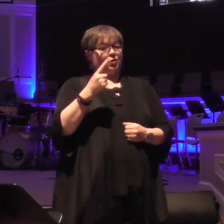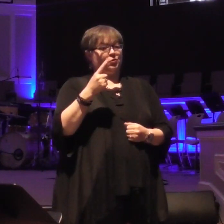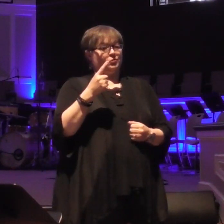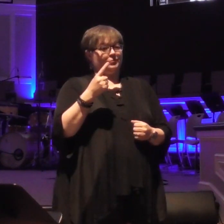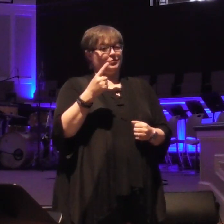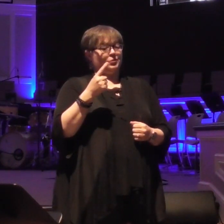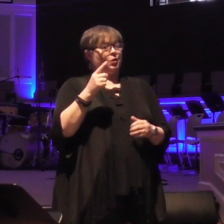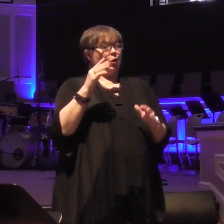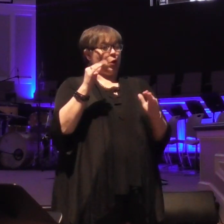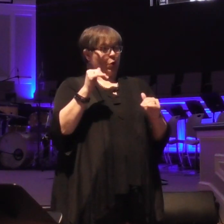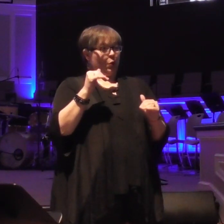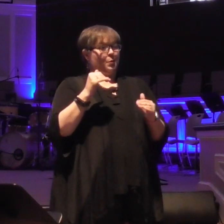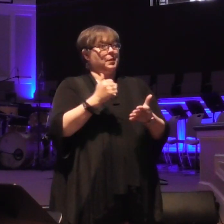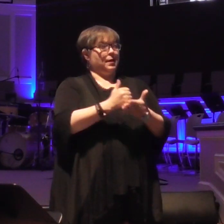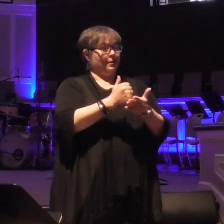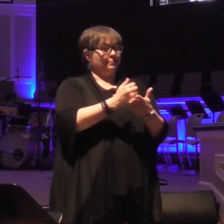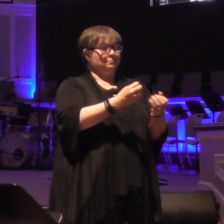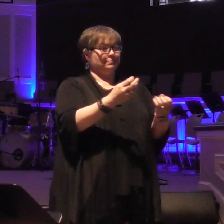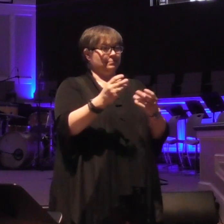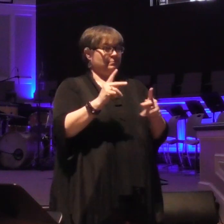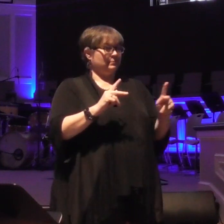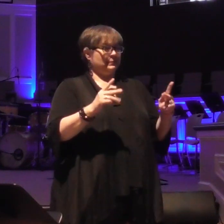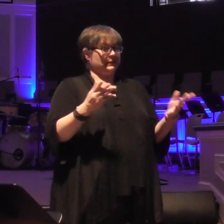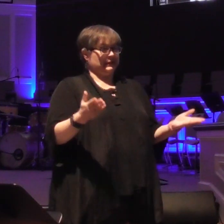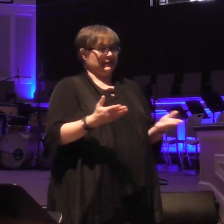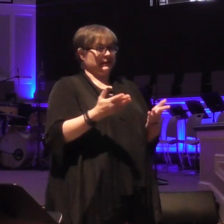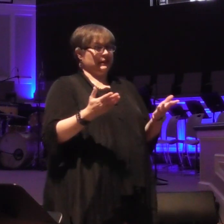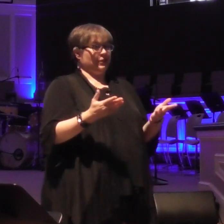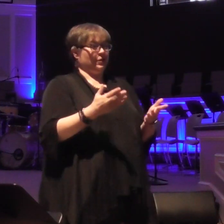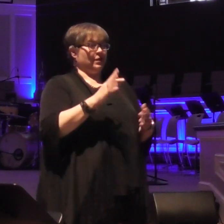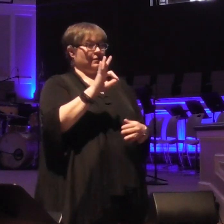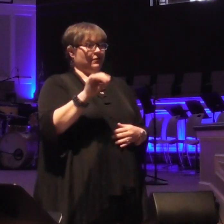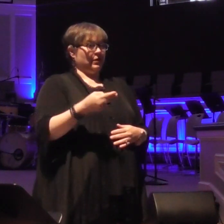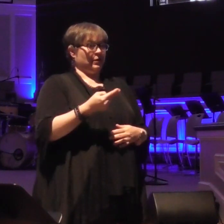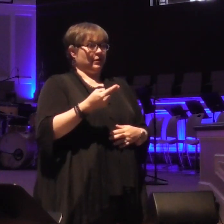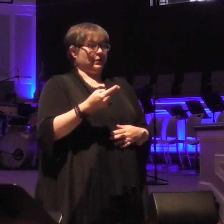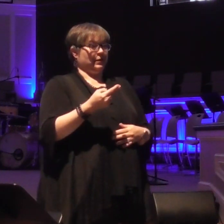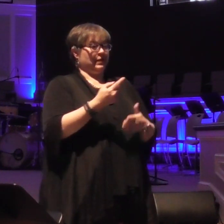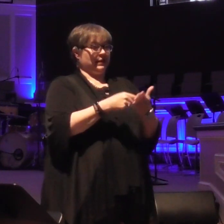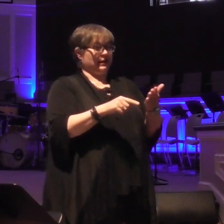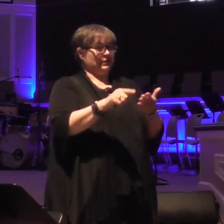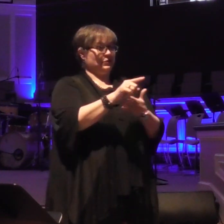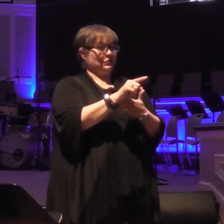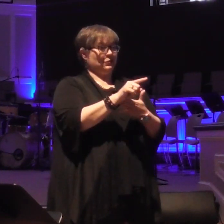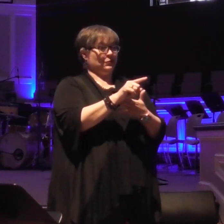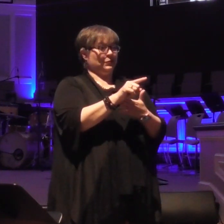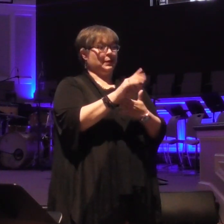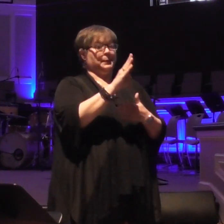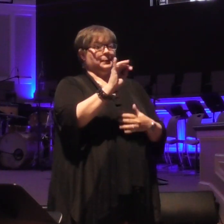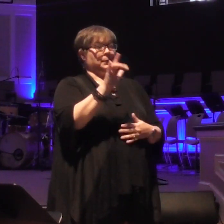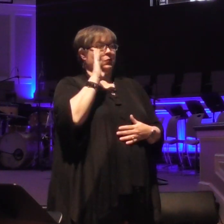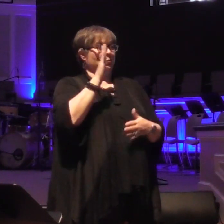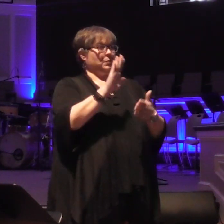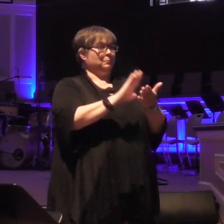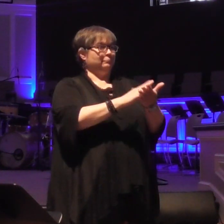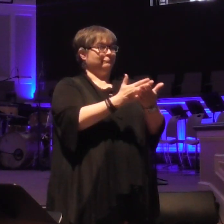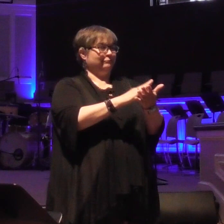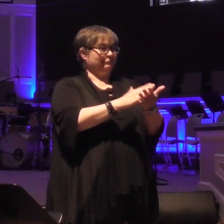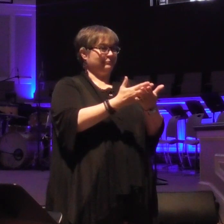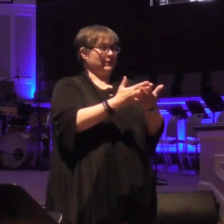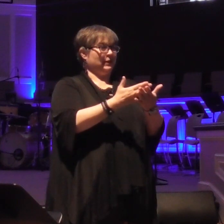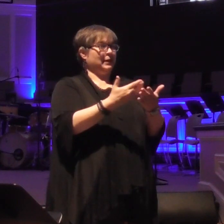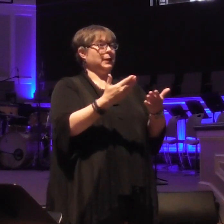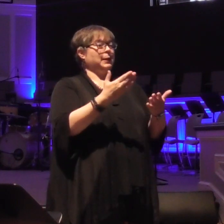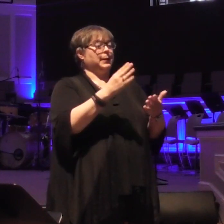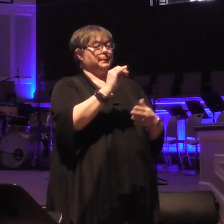many people right here in Fairhope with life-sustaining needs. Next week, Chef Bill will be preparing a great lunch for you. It's a lunch to go and